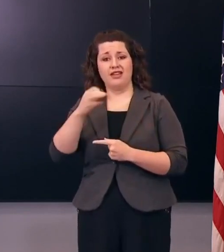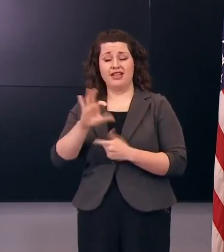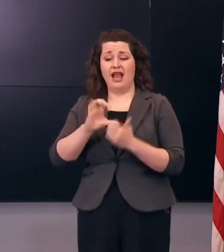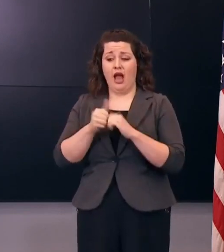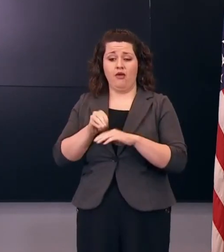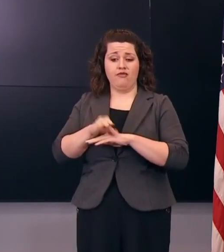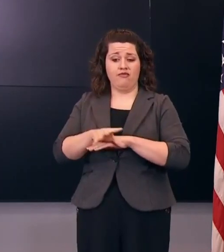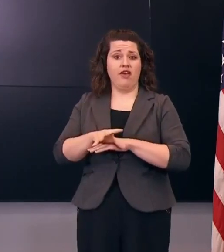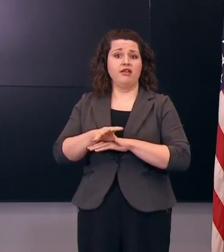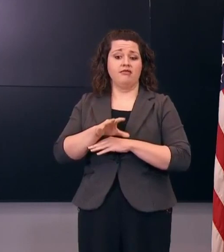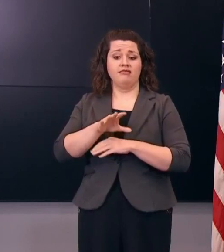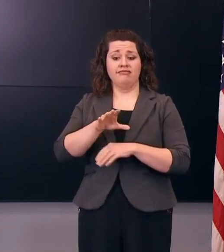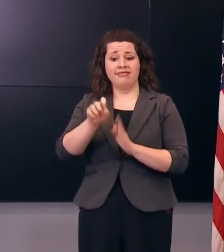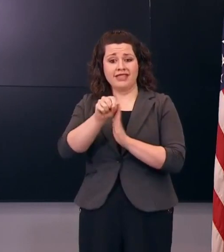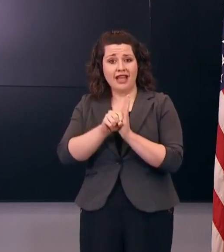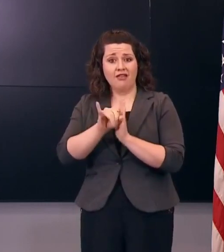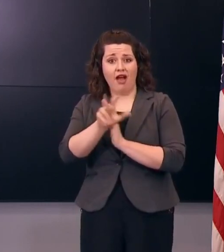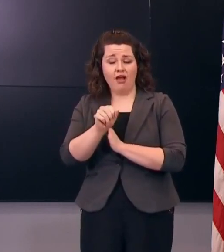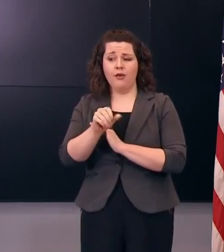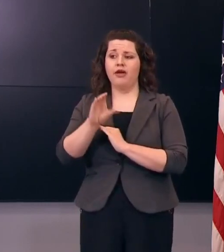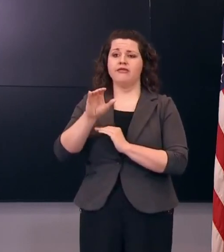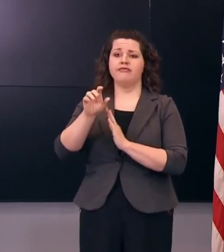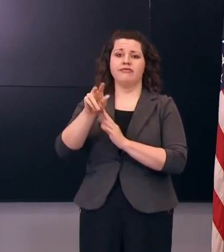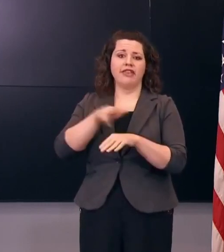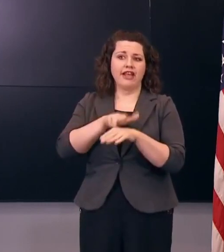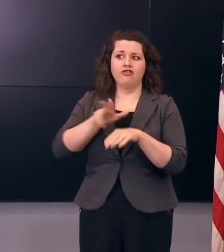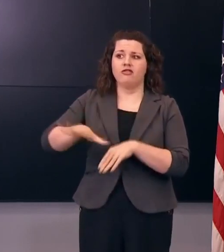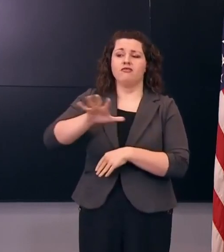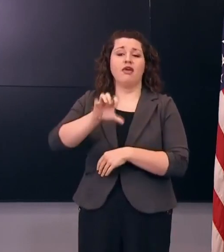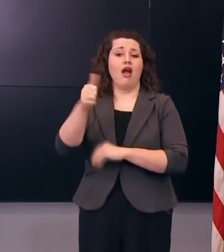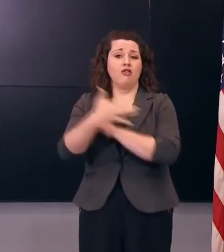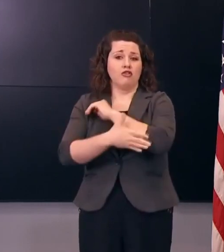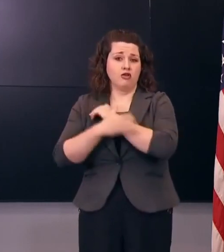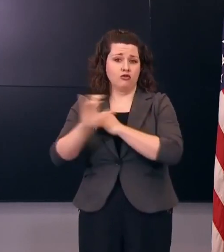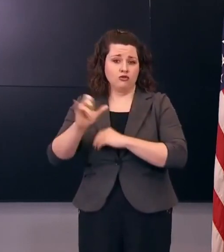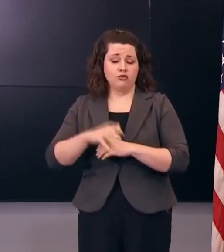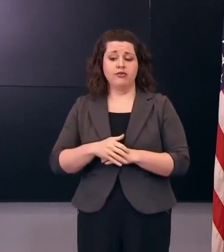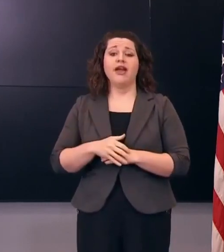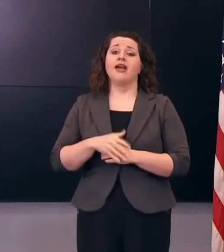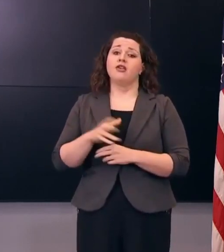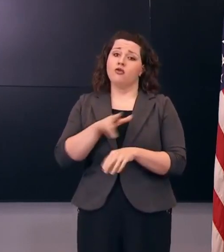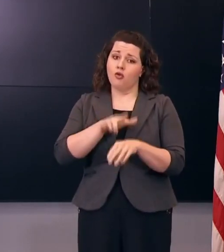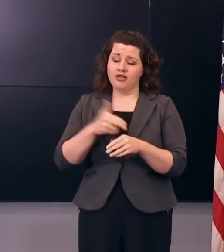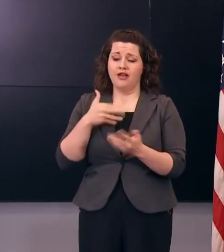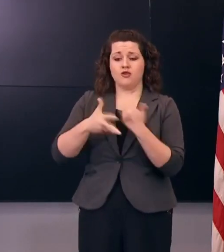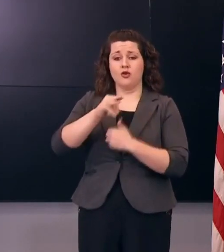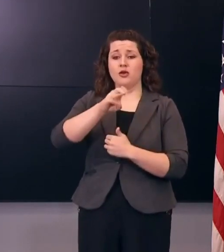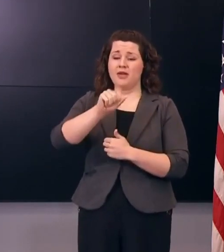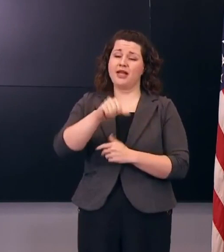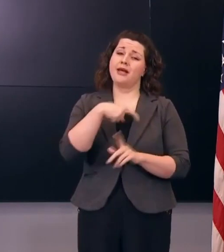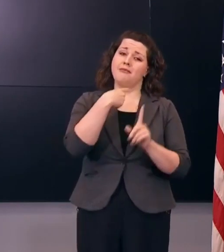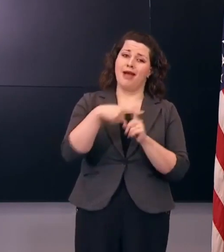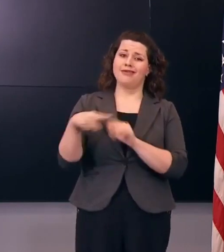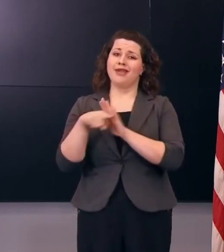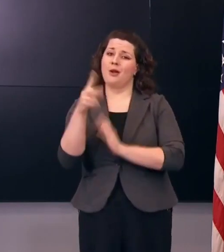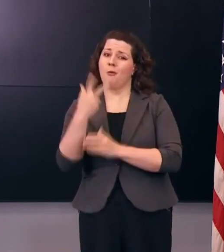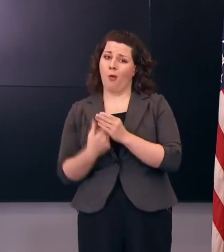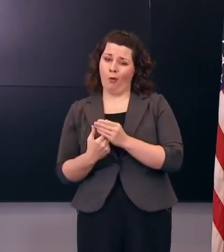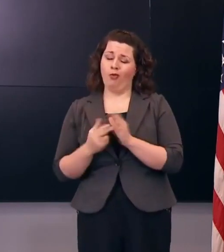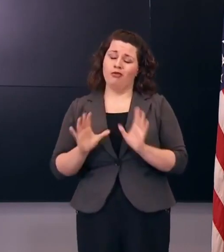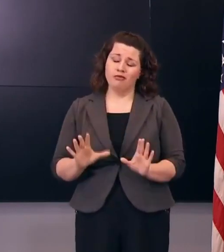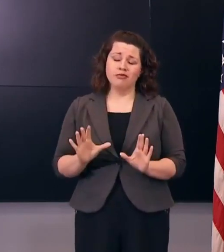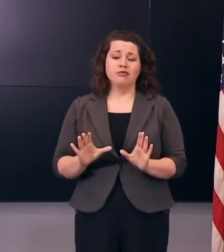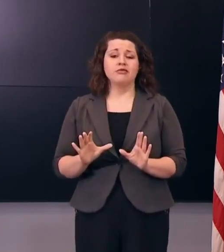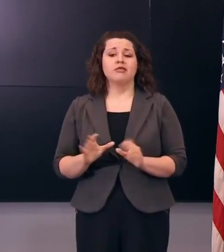our state, nation, and countries around the world. And then there's social media, which can be both a blessing and a curse during